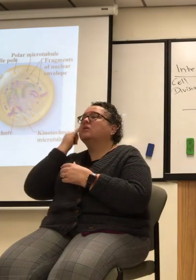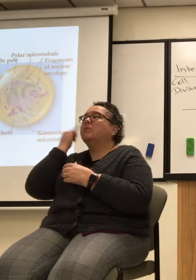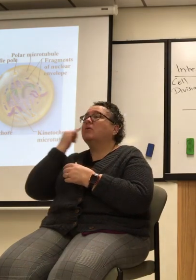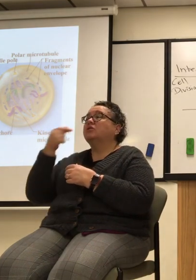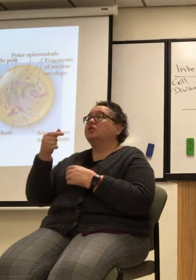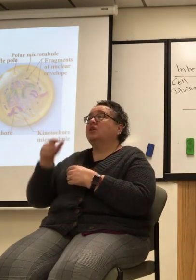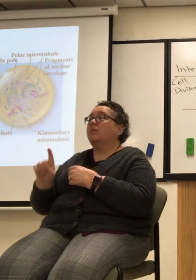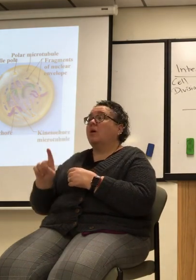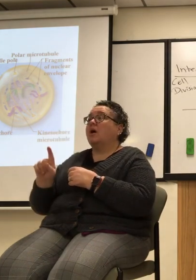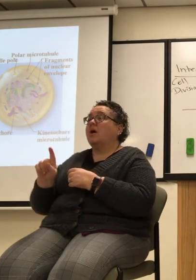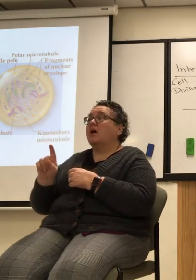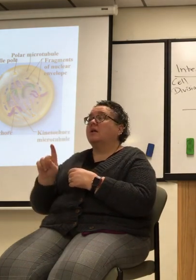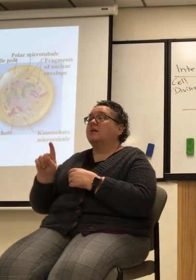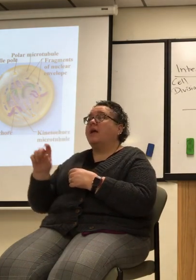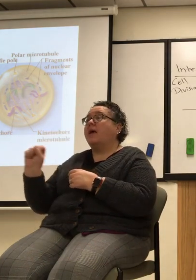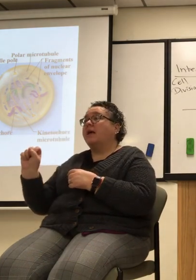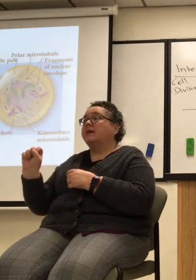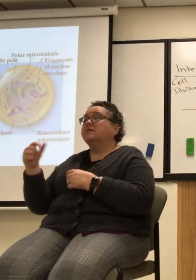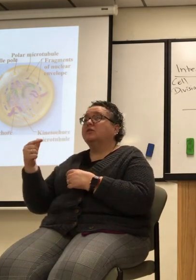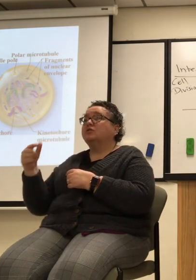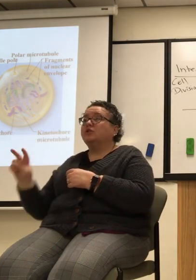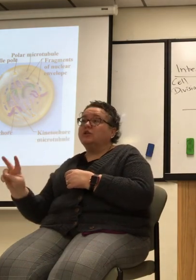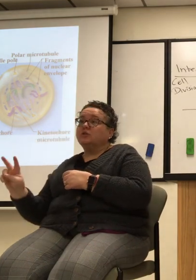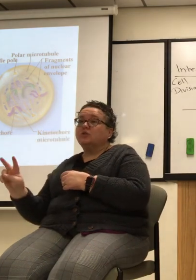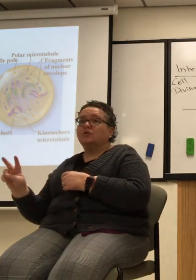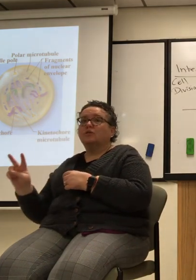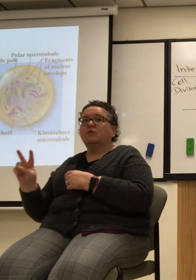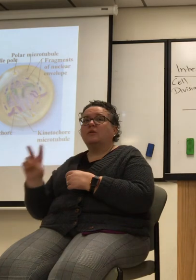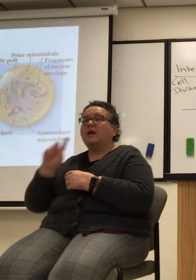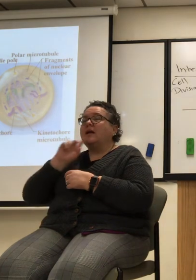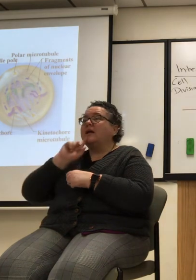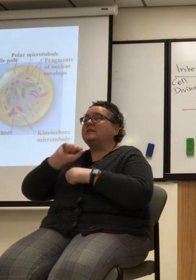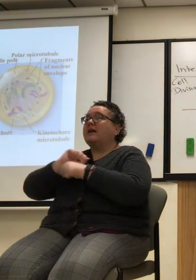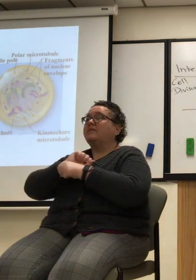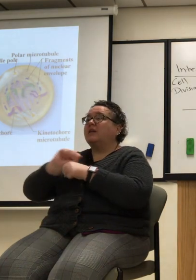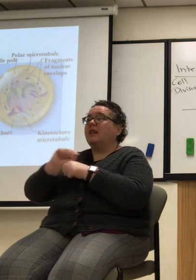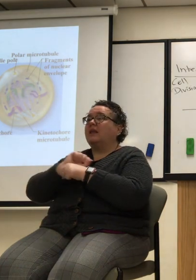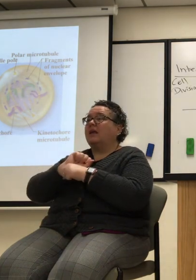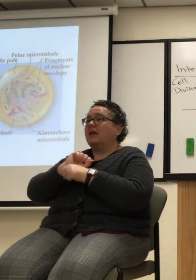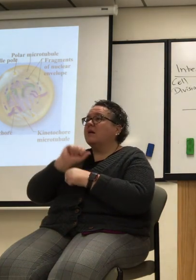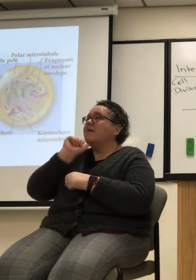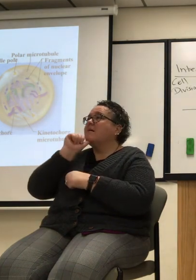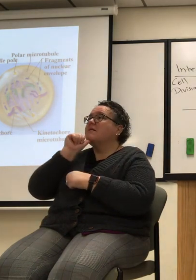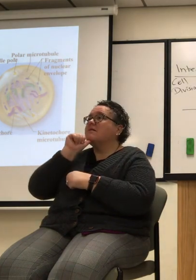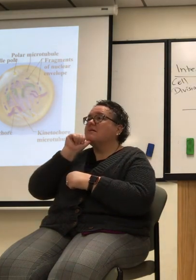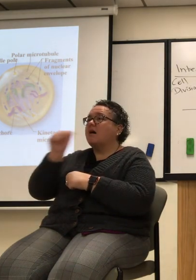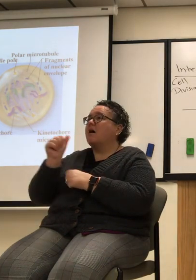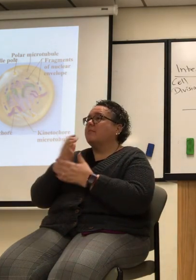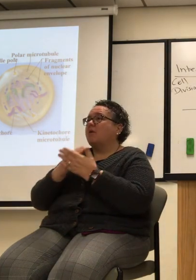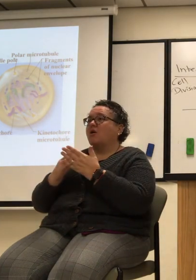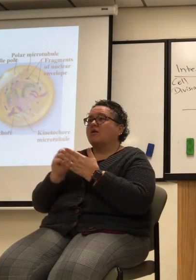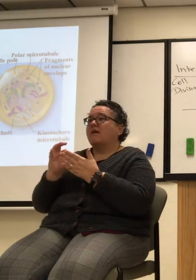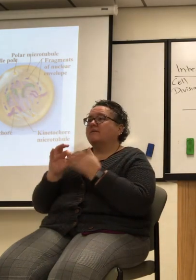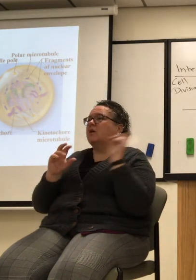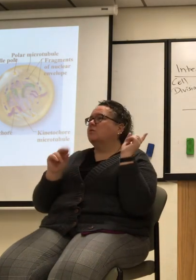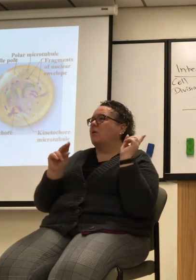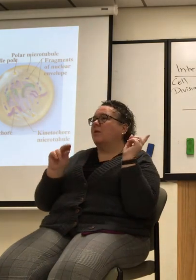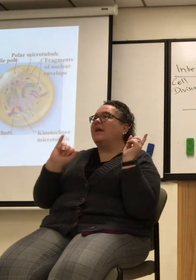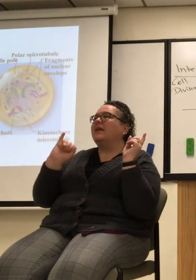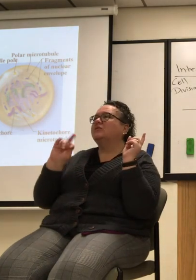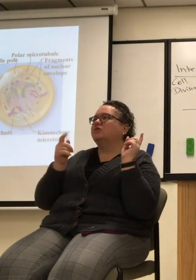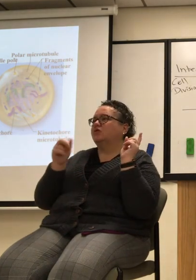G1, S, and G2, is definitely not part of the No, phase. It's